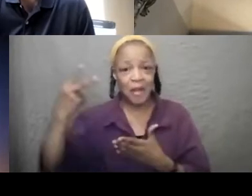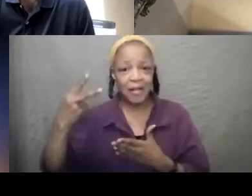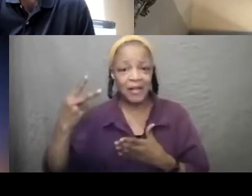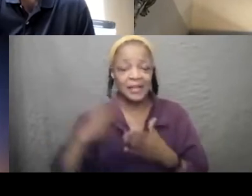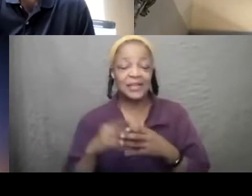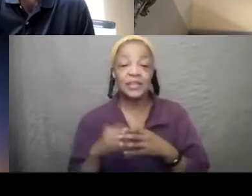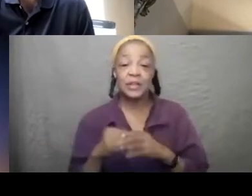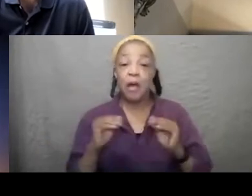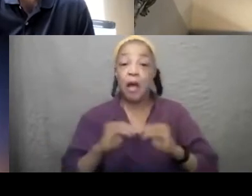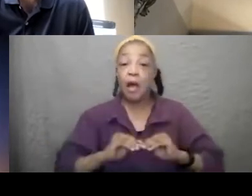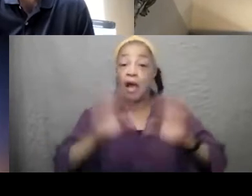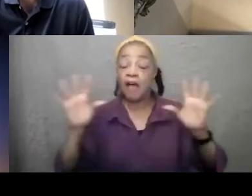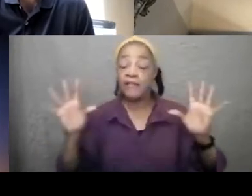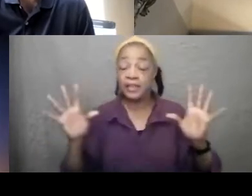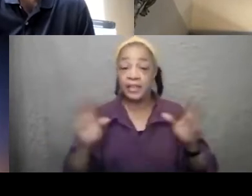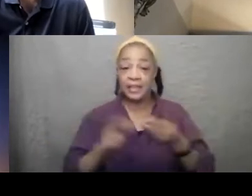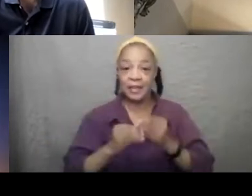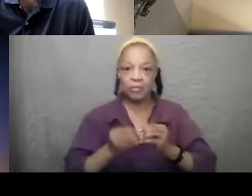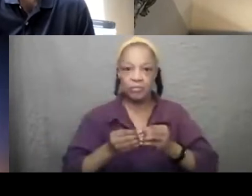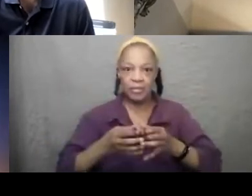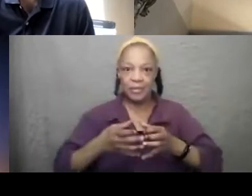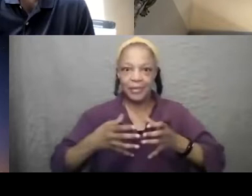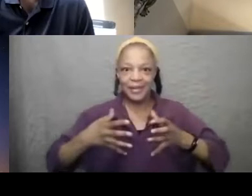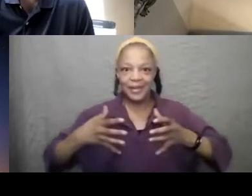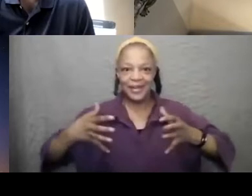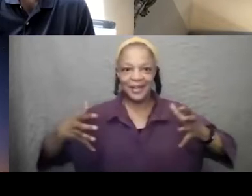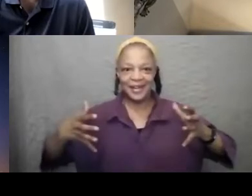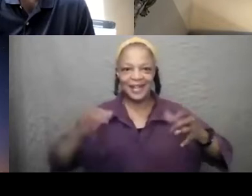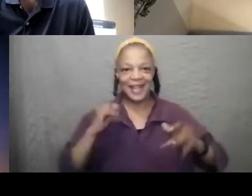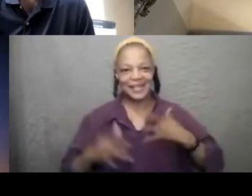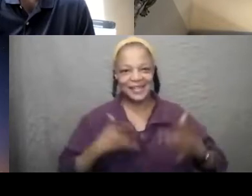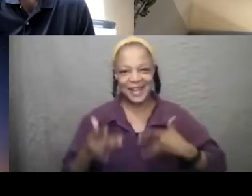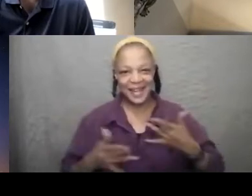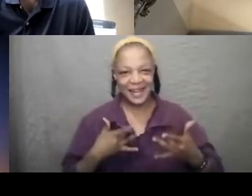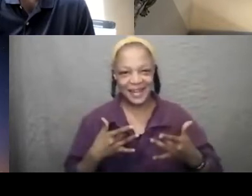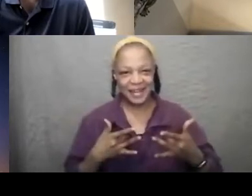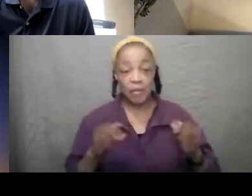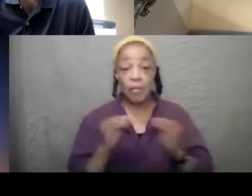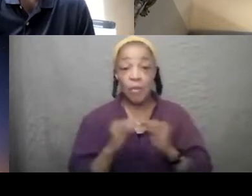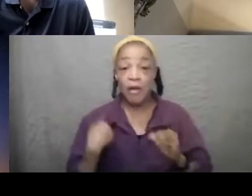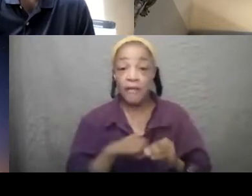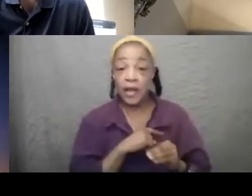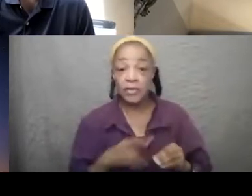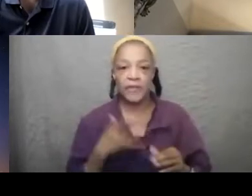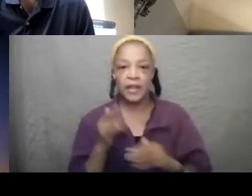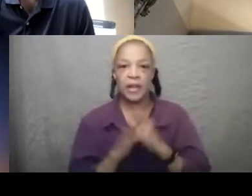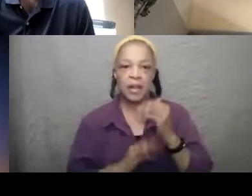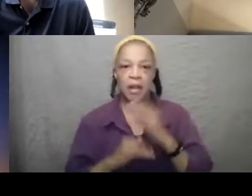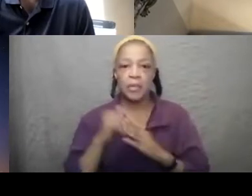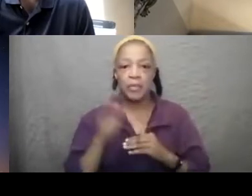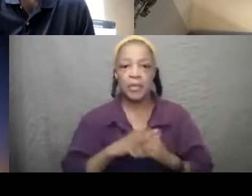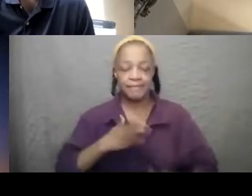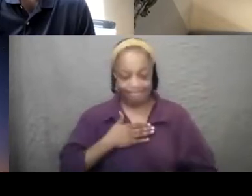growing group of us, which is so exciting. And there's more of us that are feeling comfortable